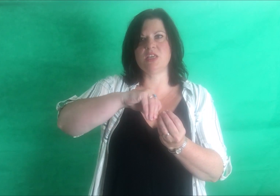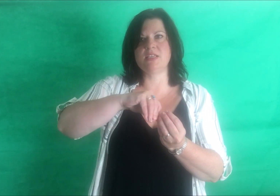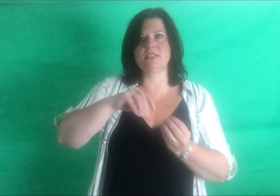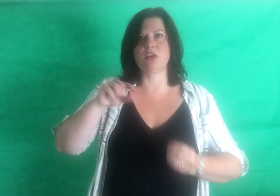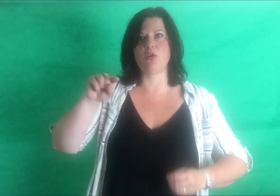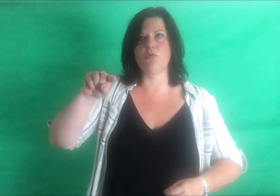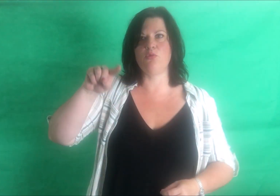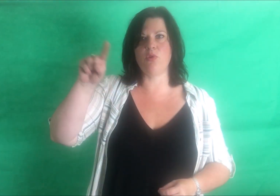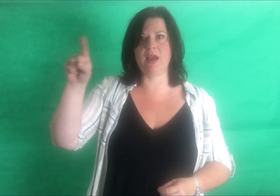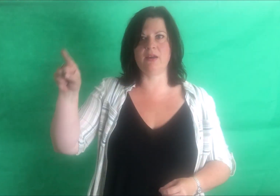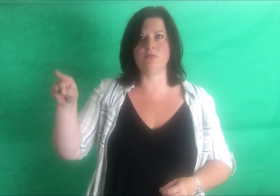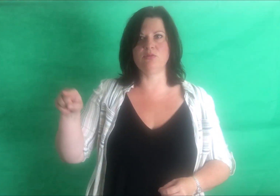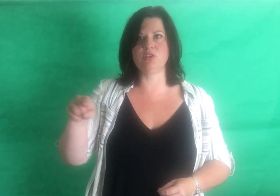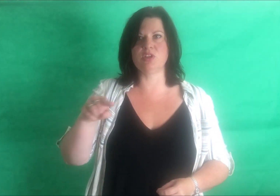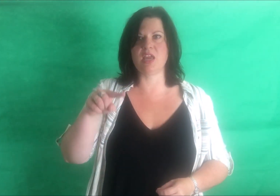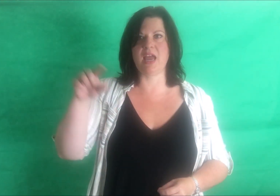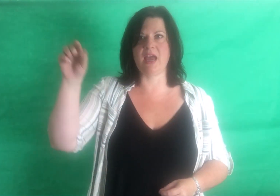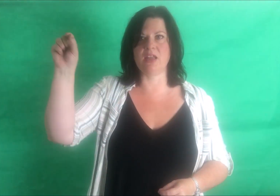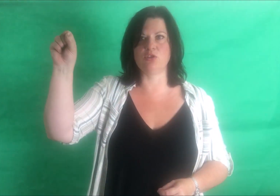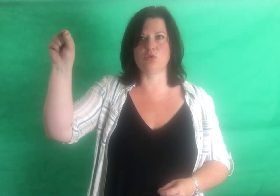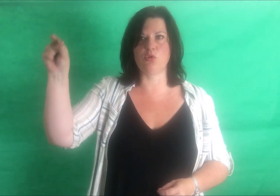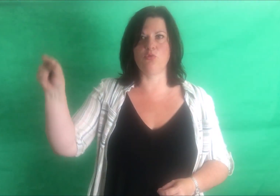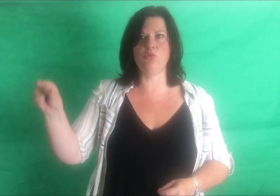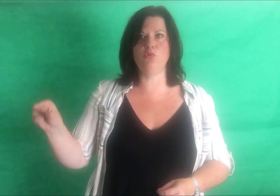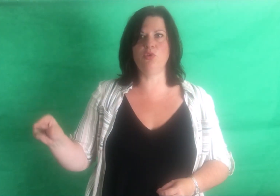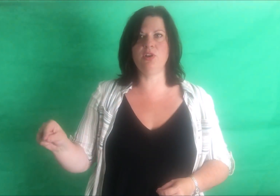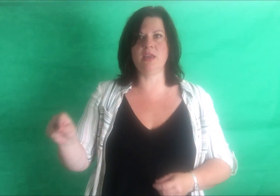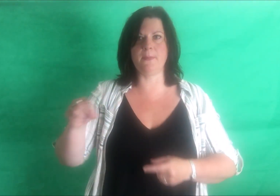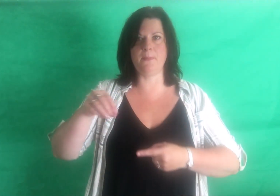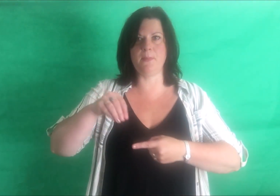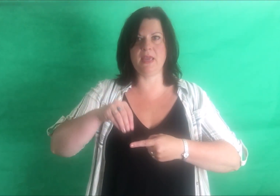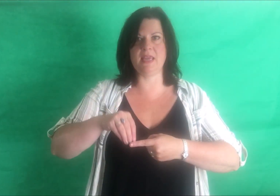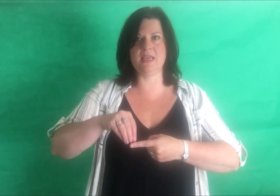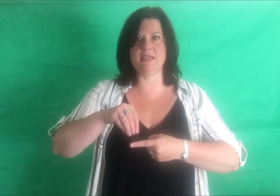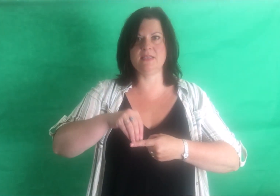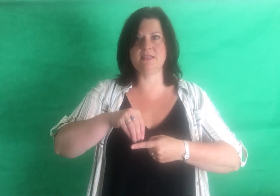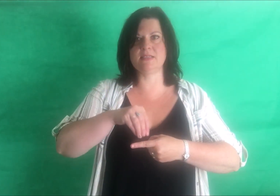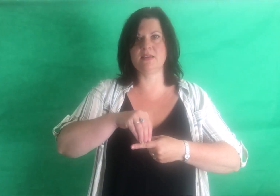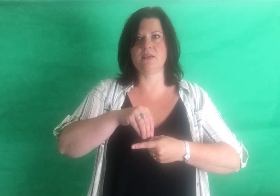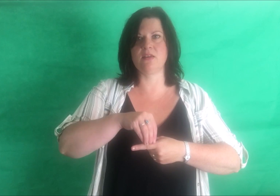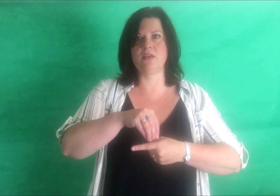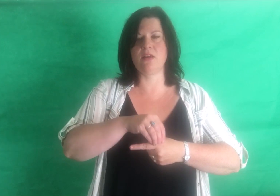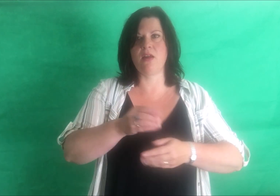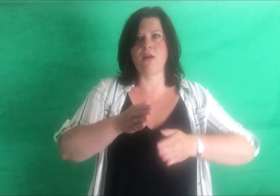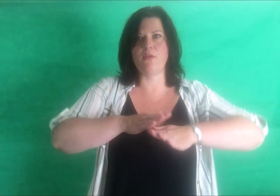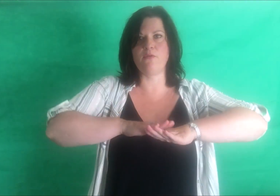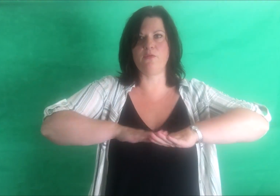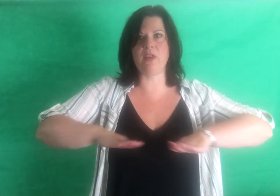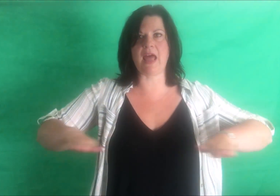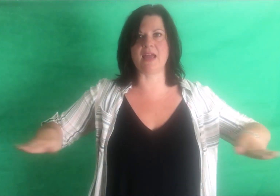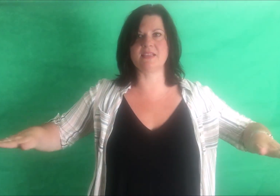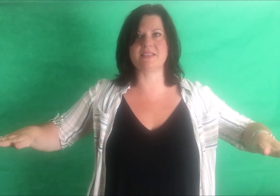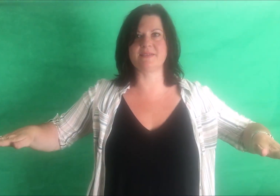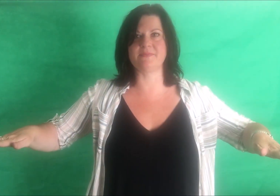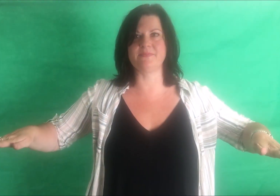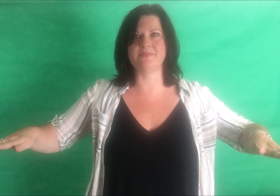Radishes round and runner beans flat.